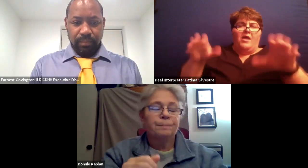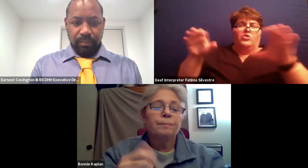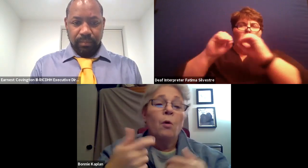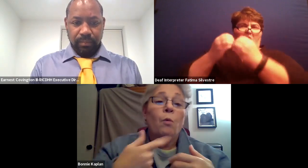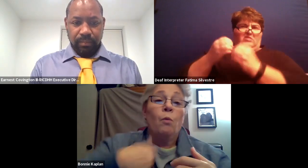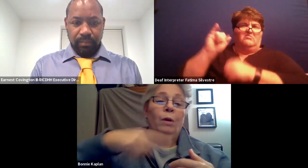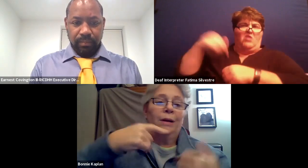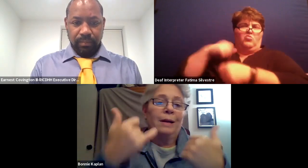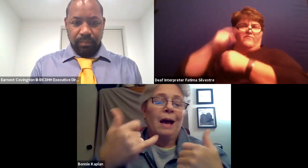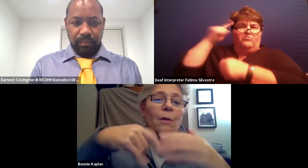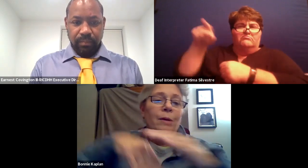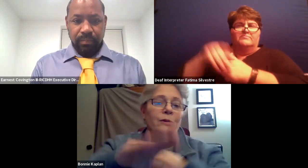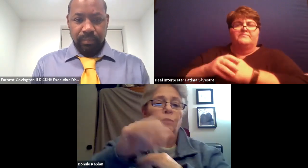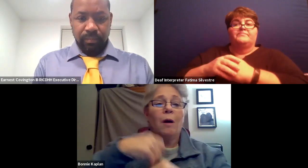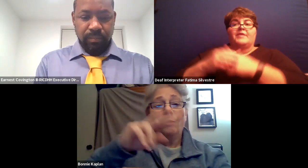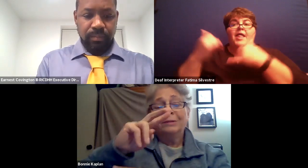Action Organization.